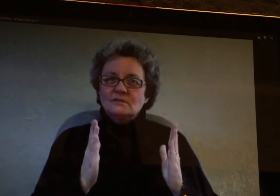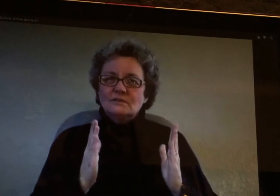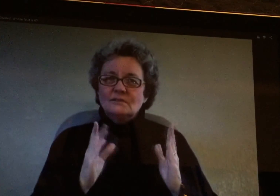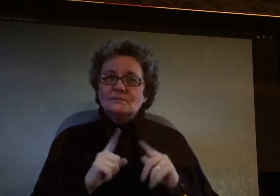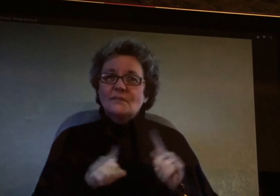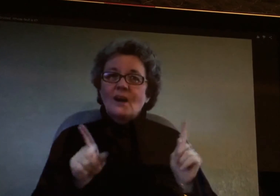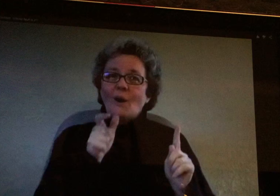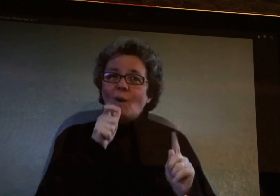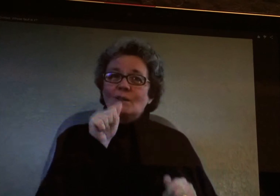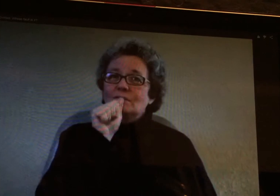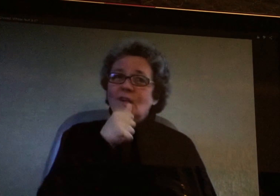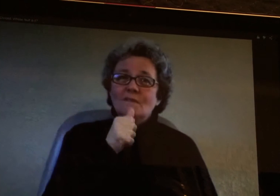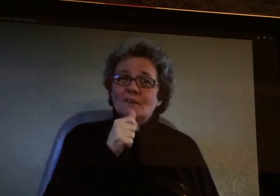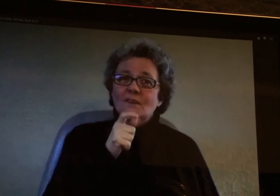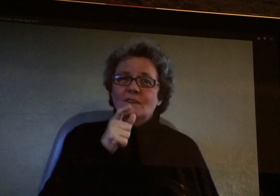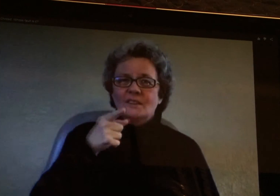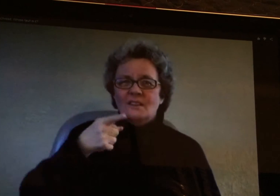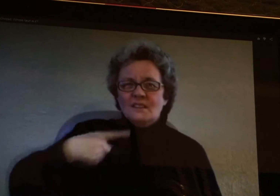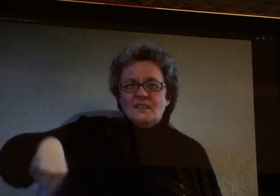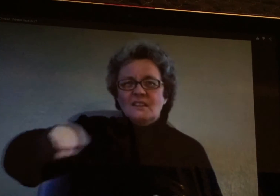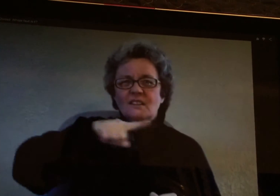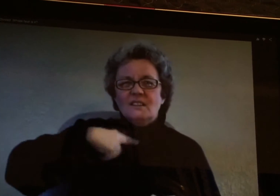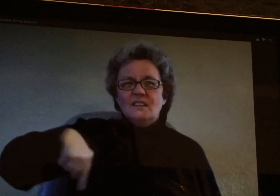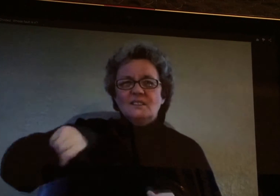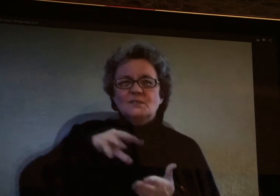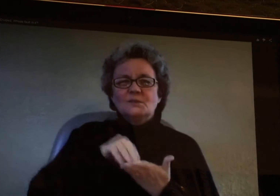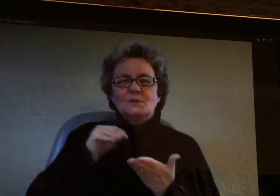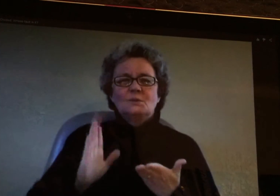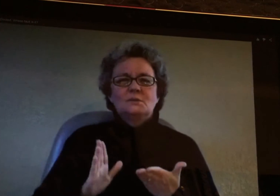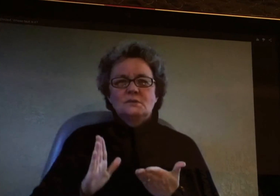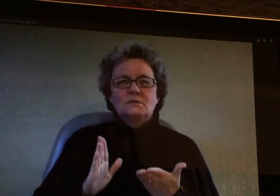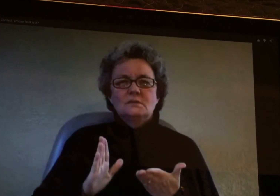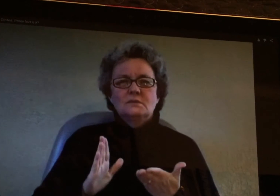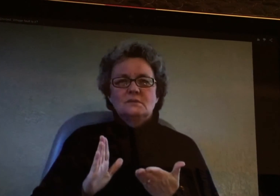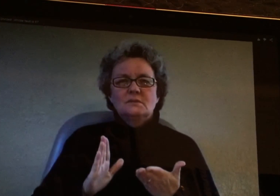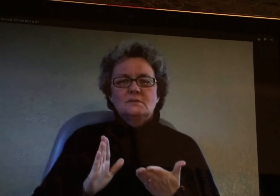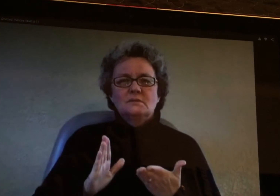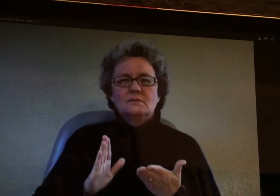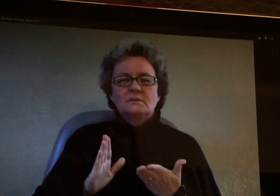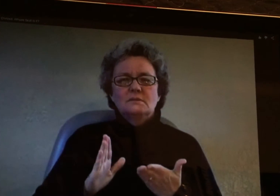The teacher is. But really, who's suffering? It's the students.